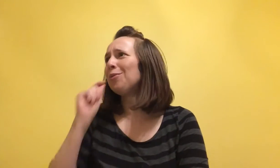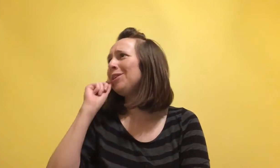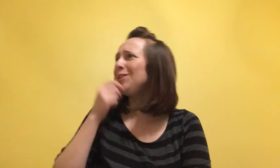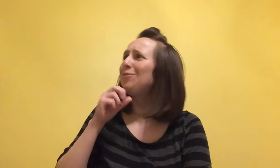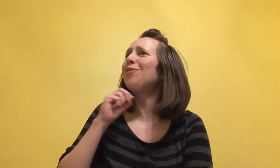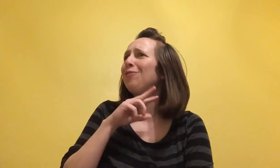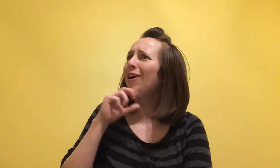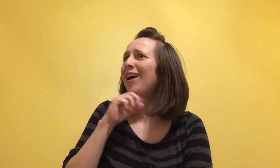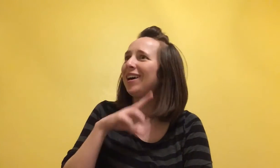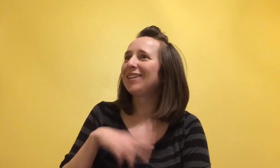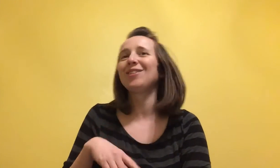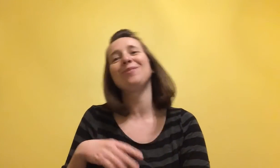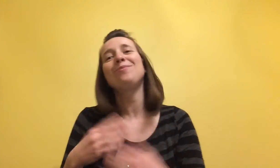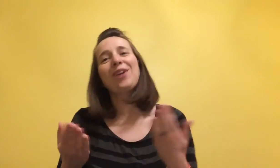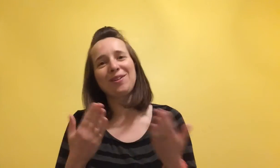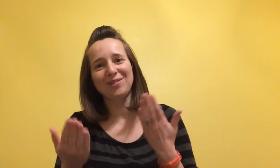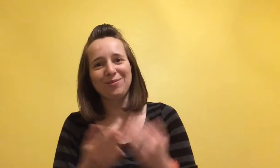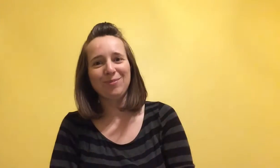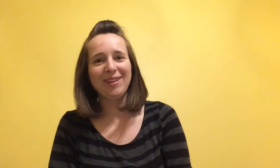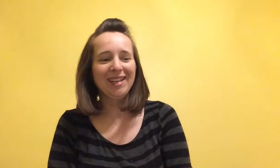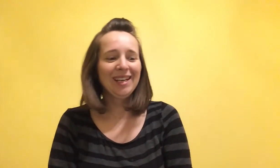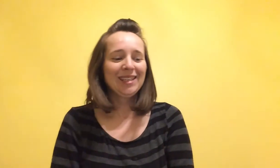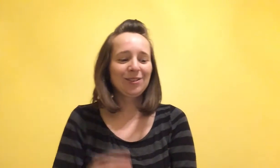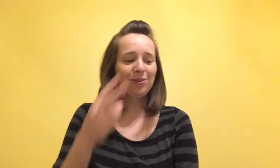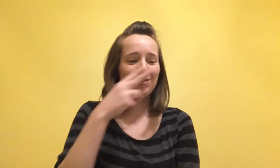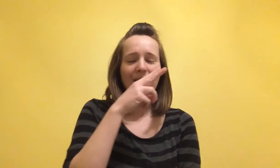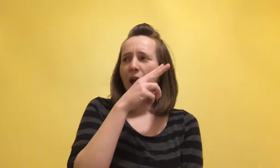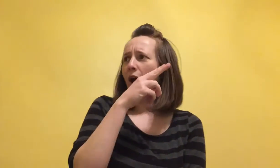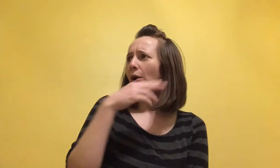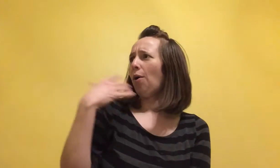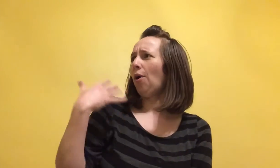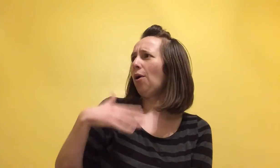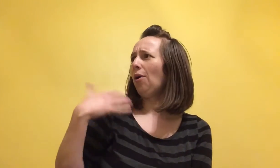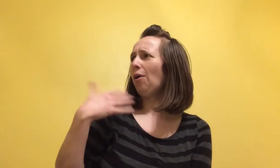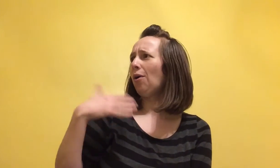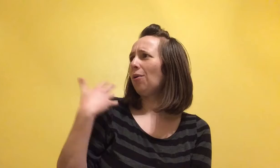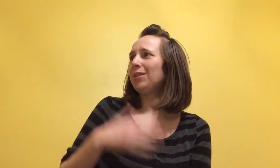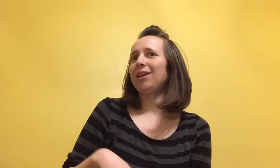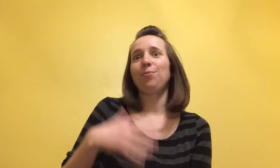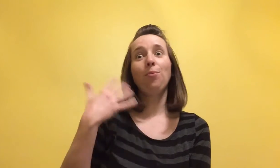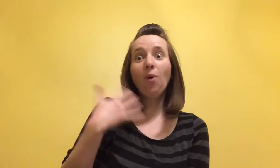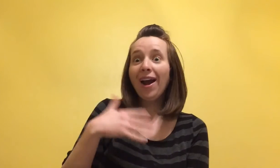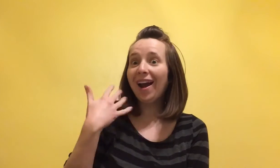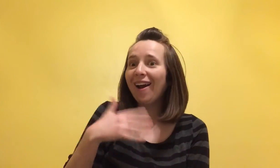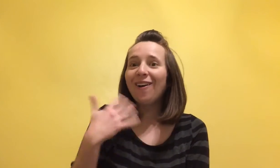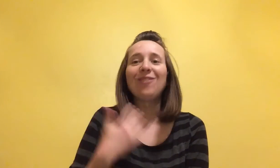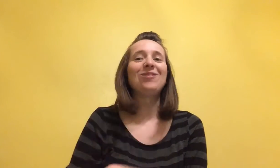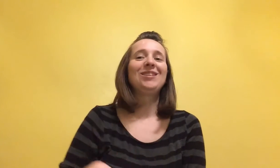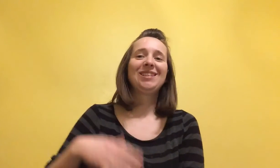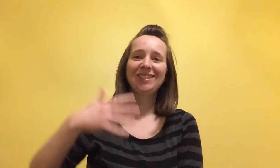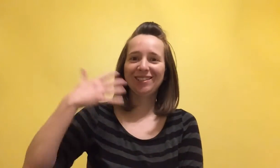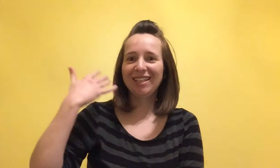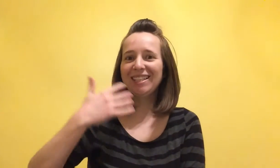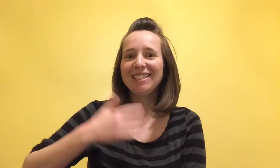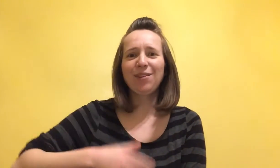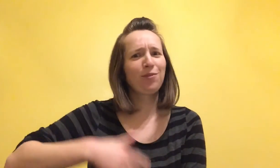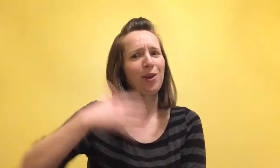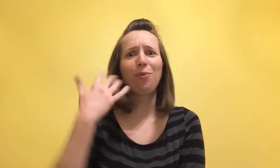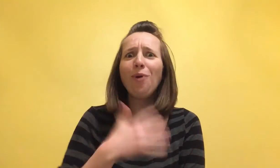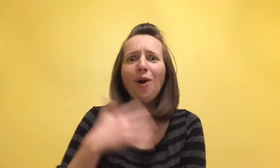really cool frog, or whatever it would be. So, oh, like, wow. This is like the sign for like,